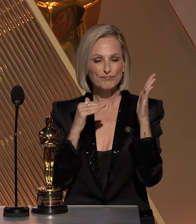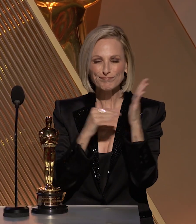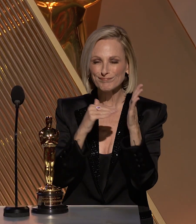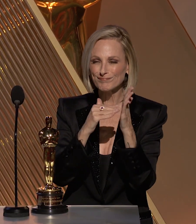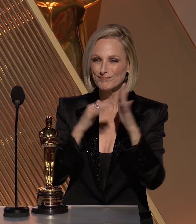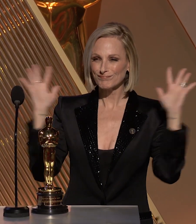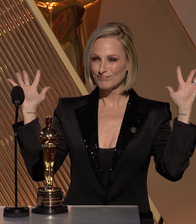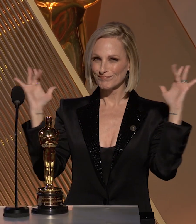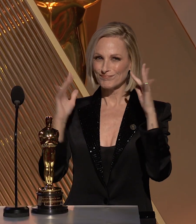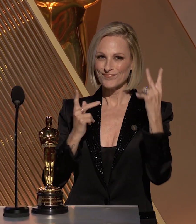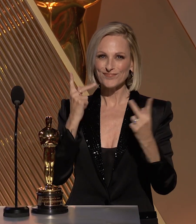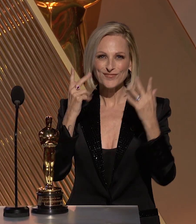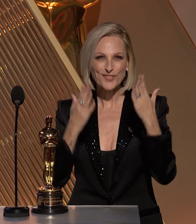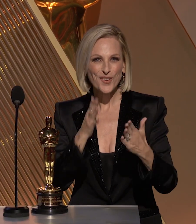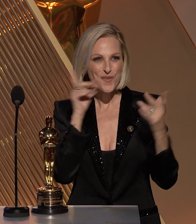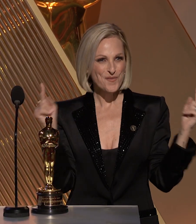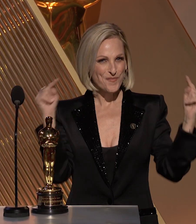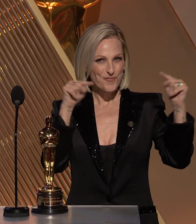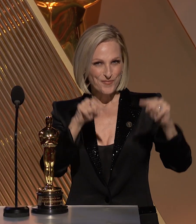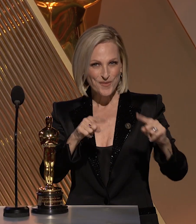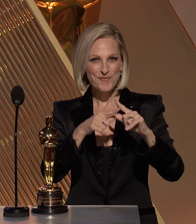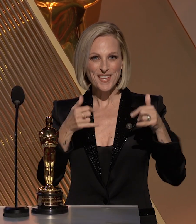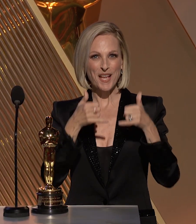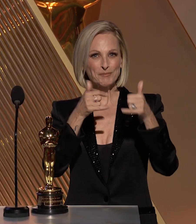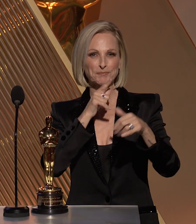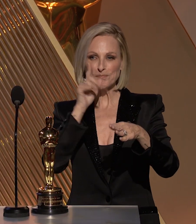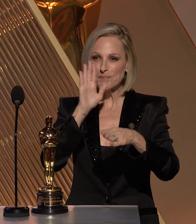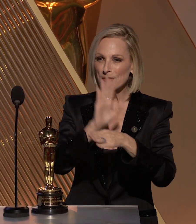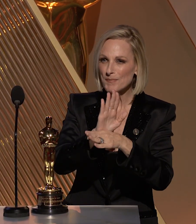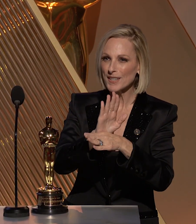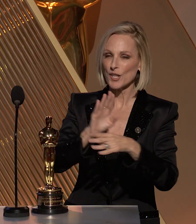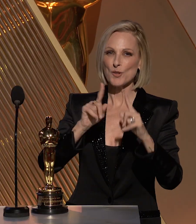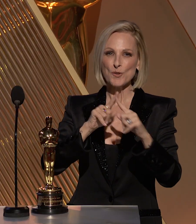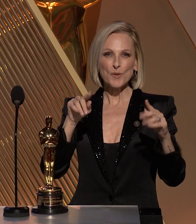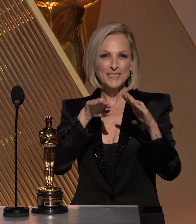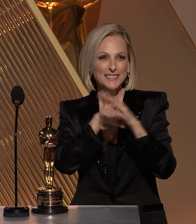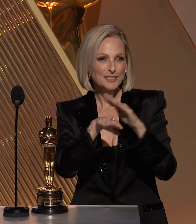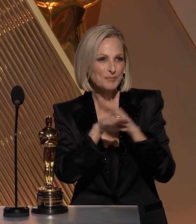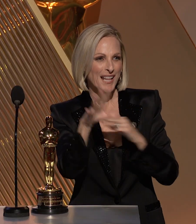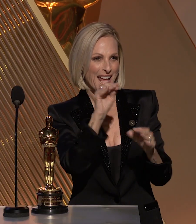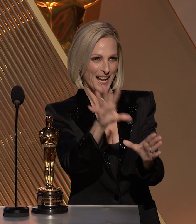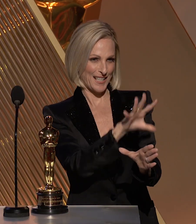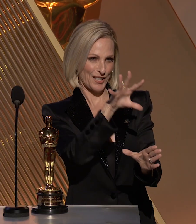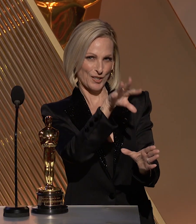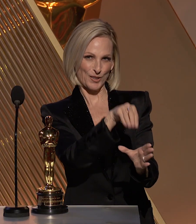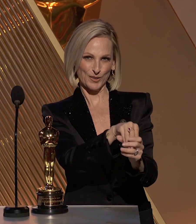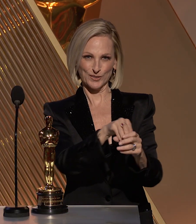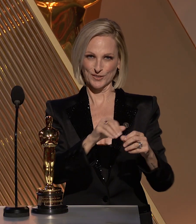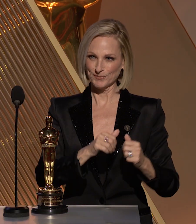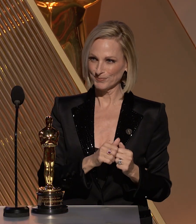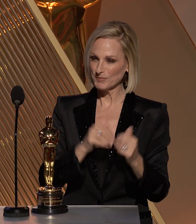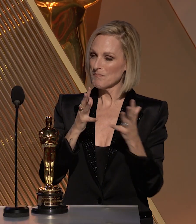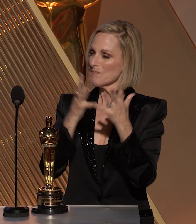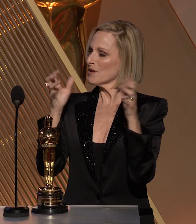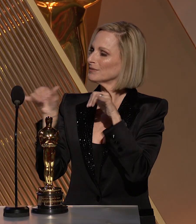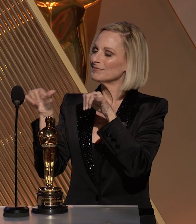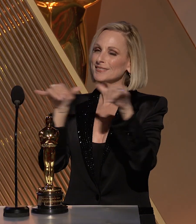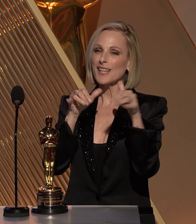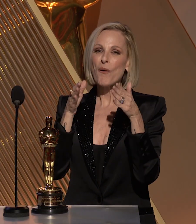the thousands of visitors about the Academy's commitment to accessibility and inclusion. Much